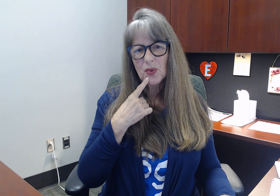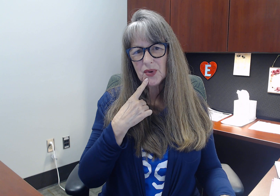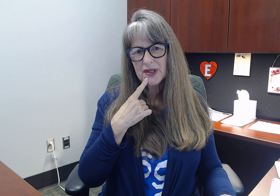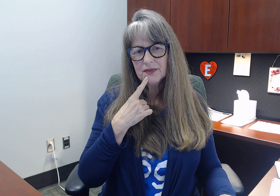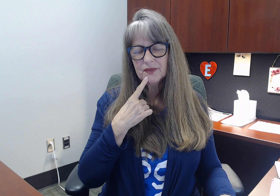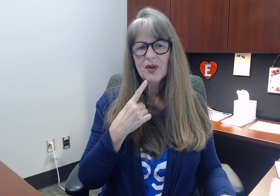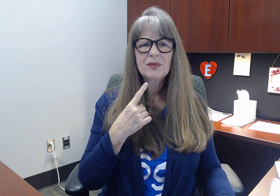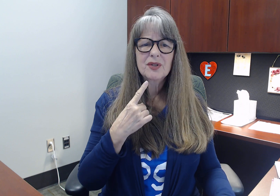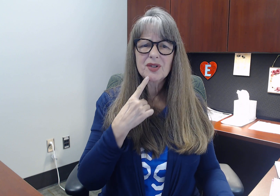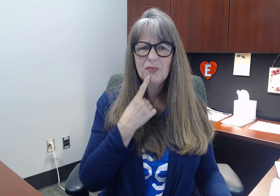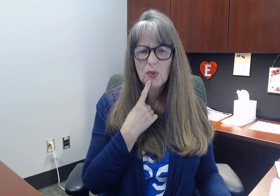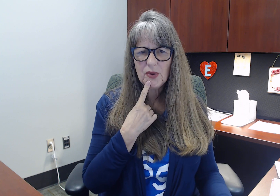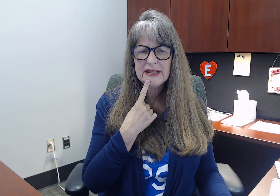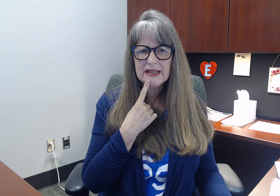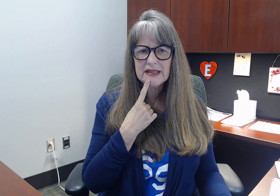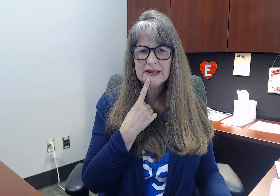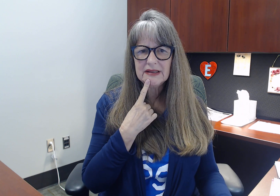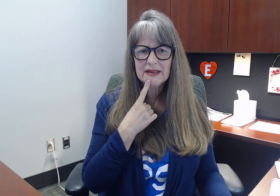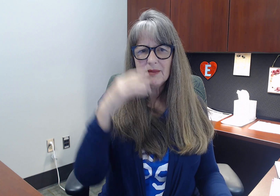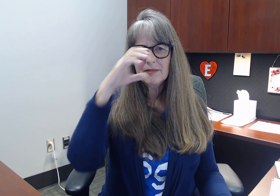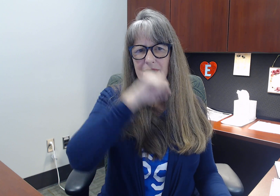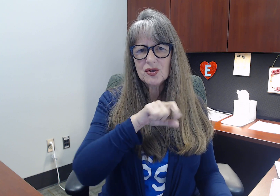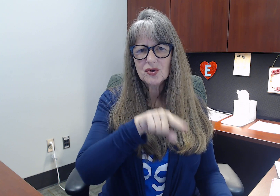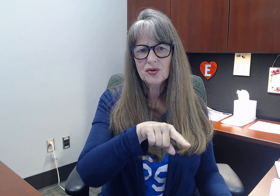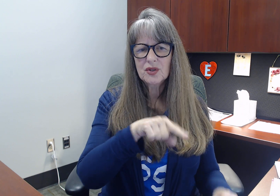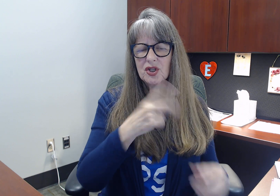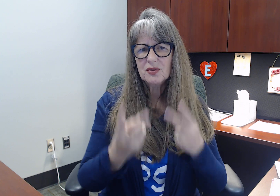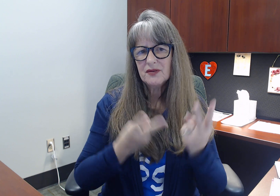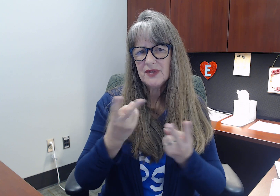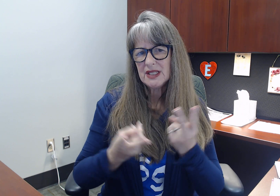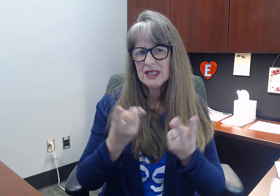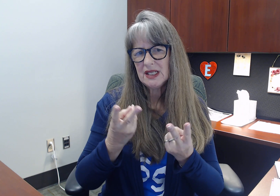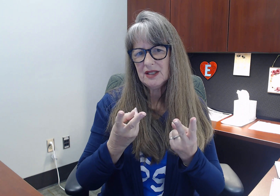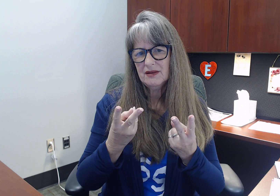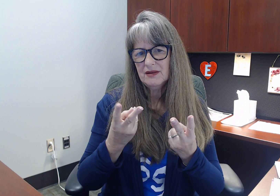Disappoint. I'm disappointed. I missed her when she was visiting.